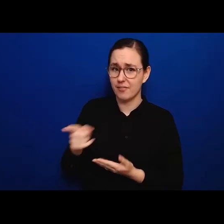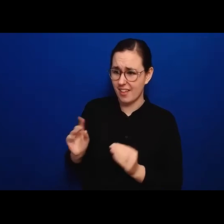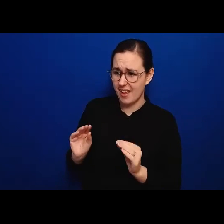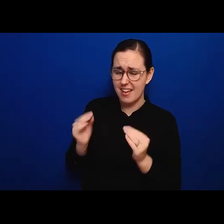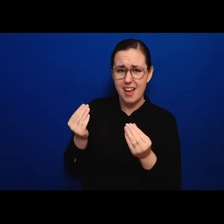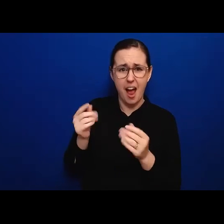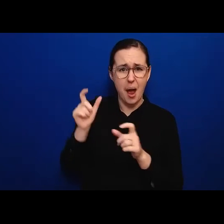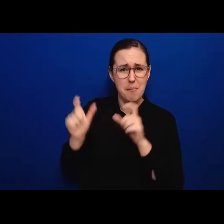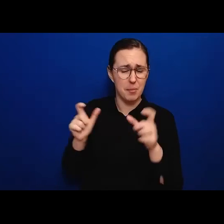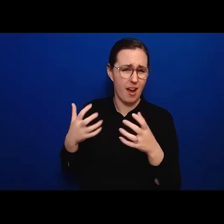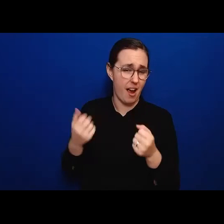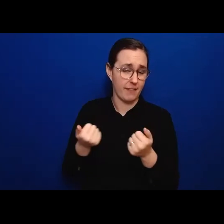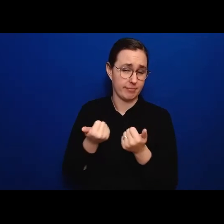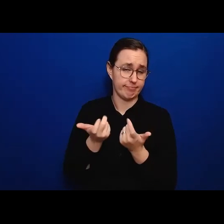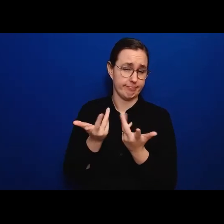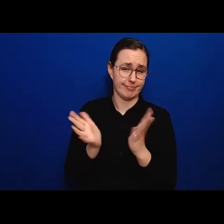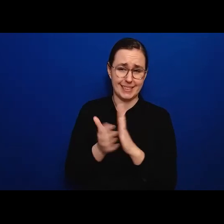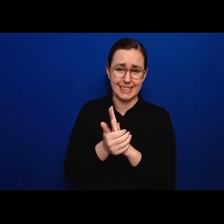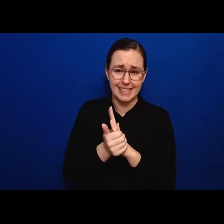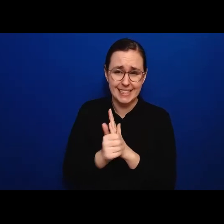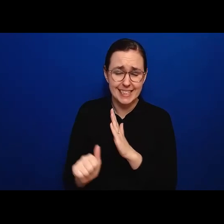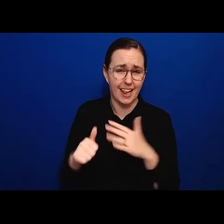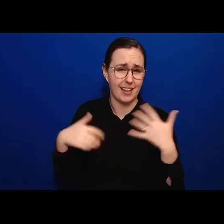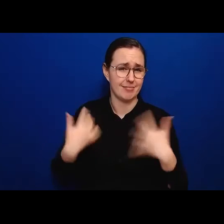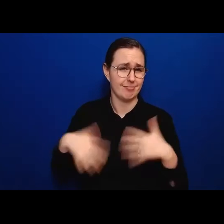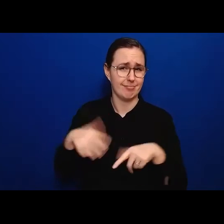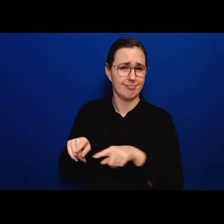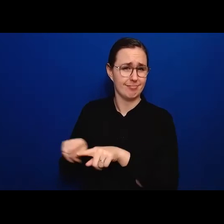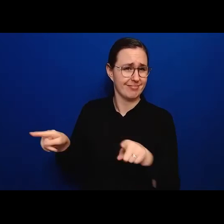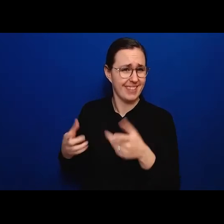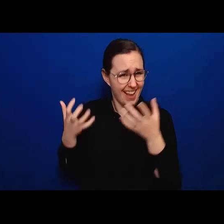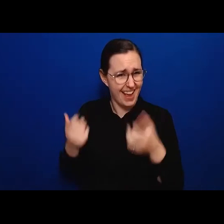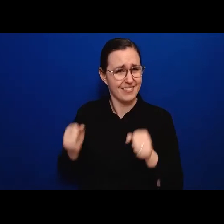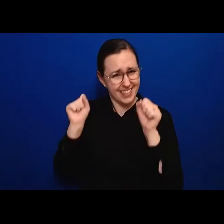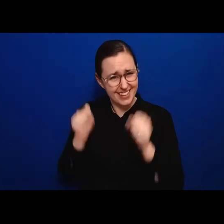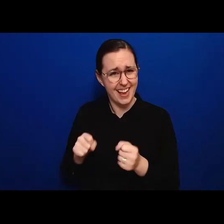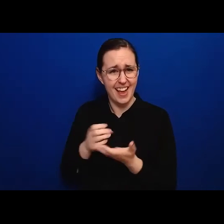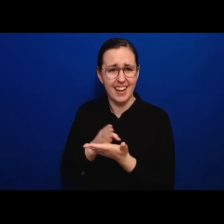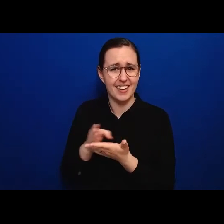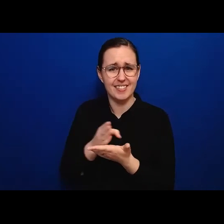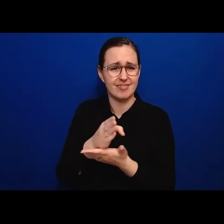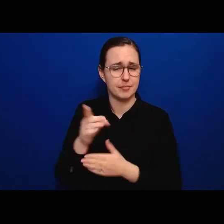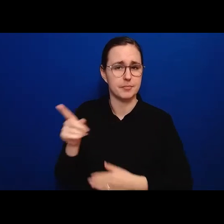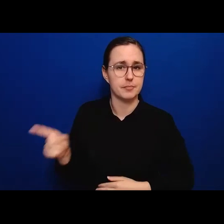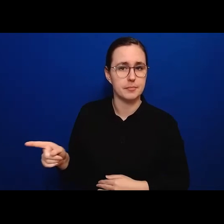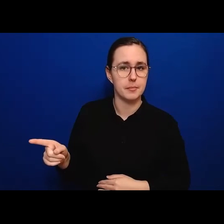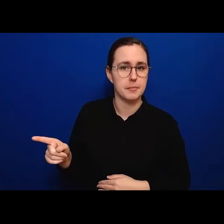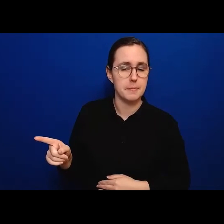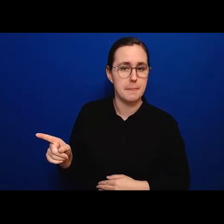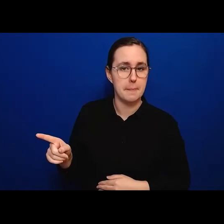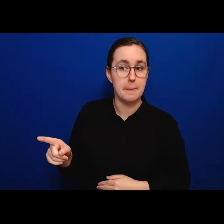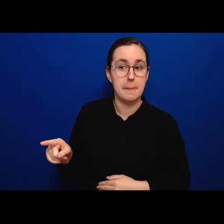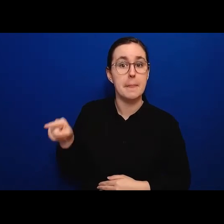have also demonstrated, to do things inside these ODPs.